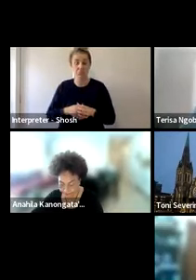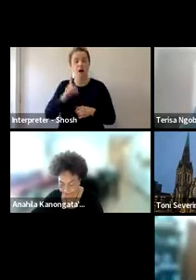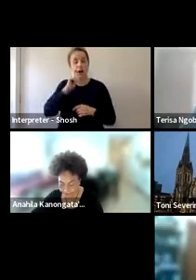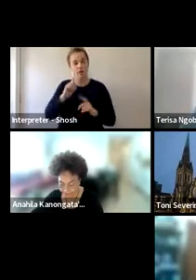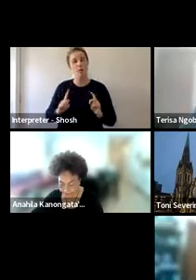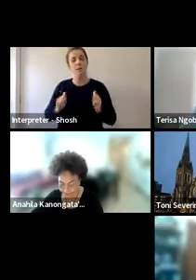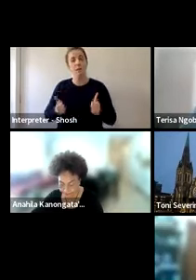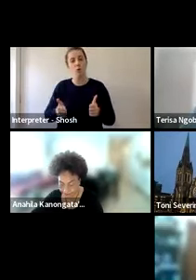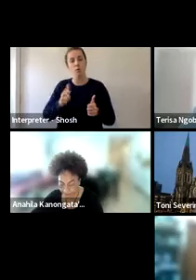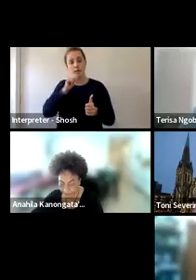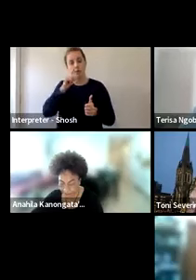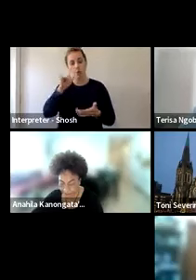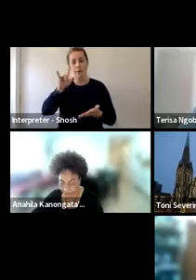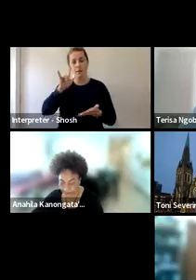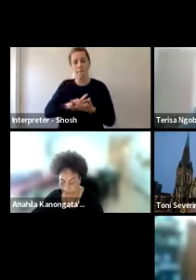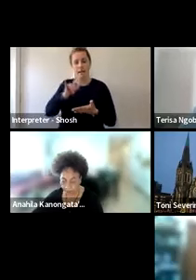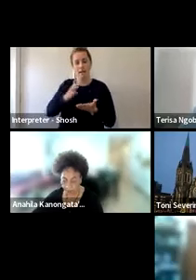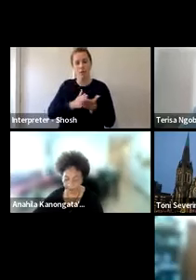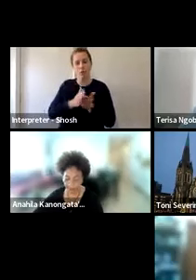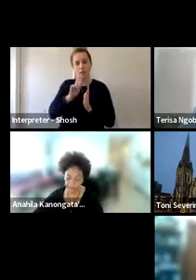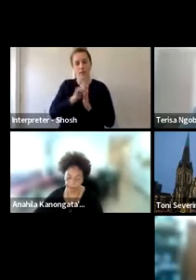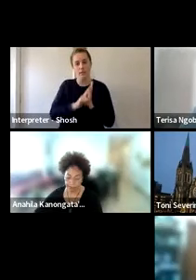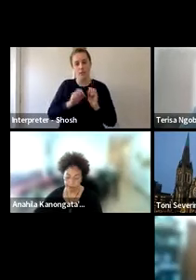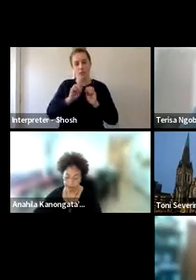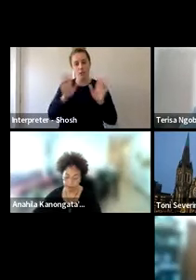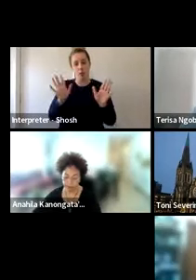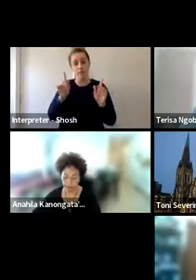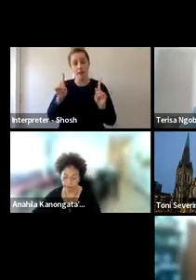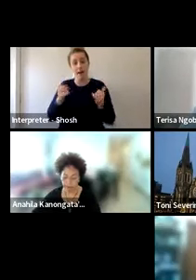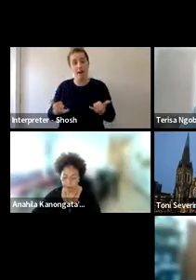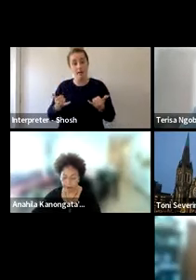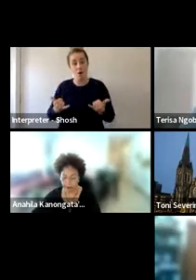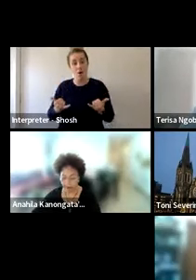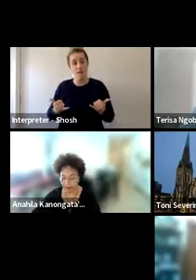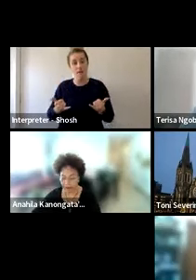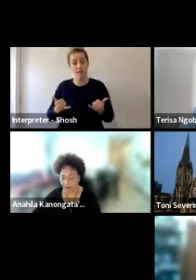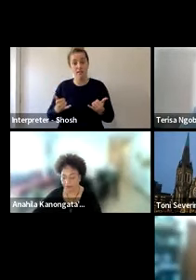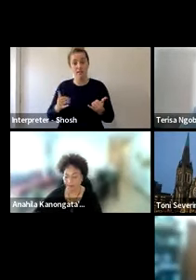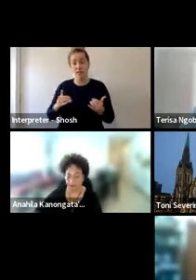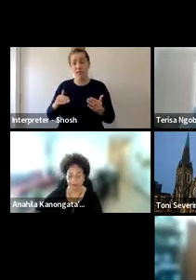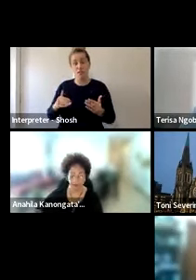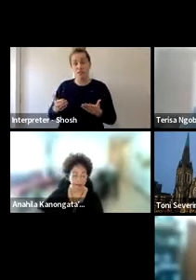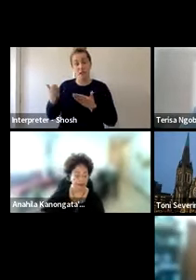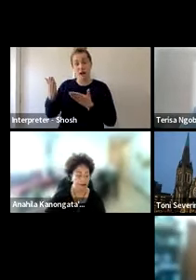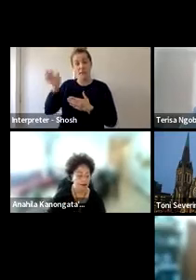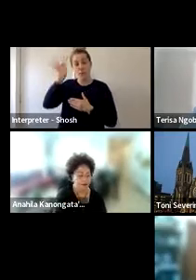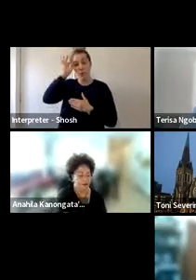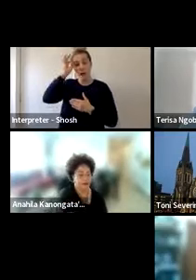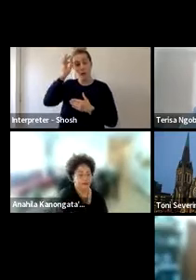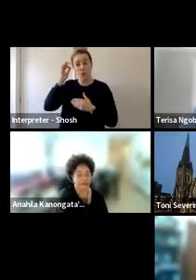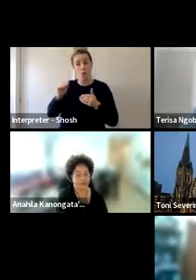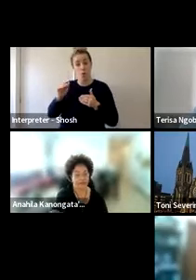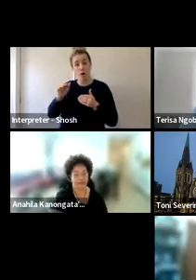if it was mandated in legislation, obviously, but at the moment it's just up to councils who are forward